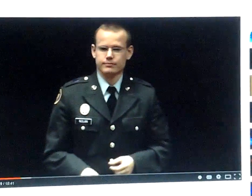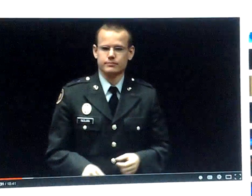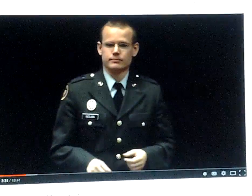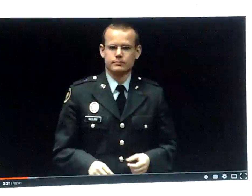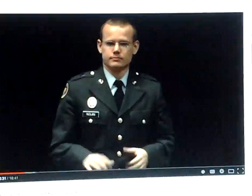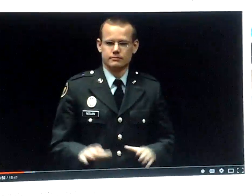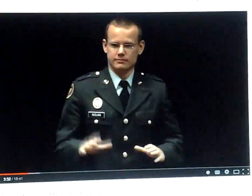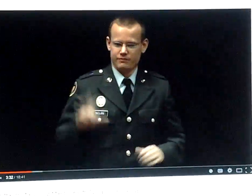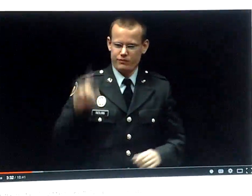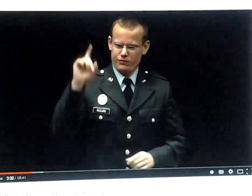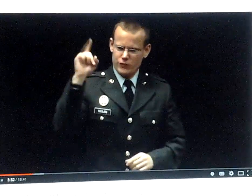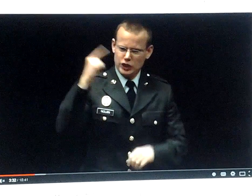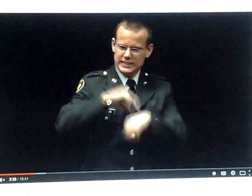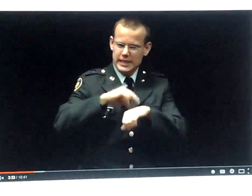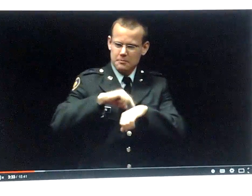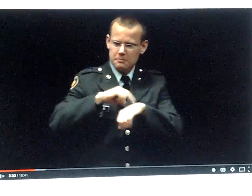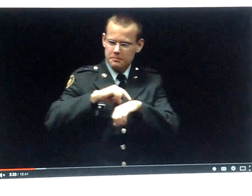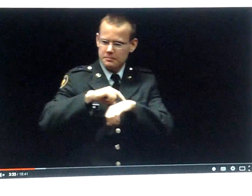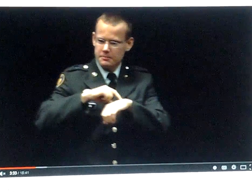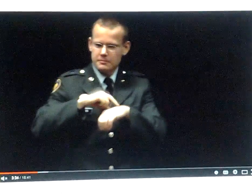So I replied.